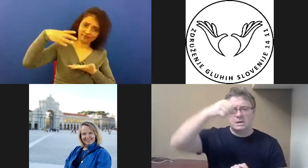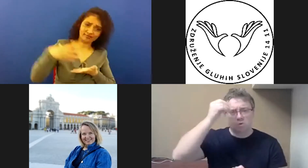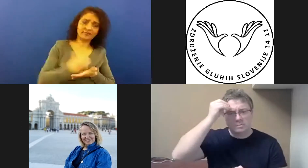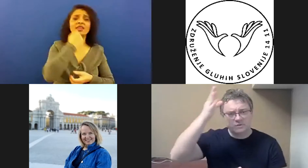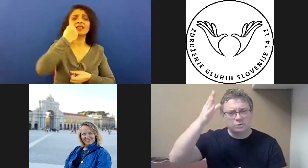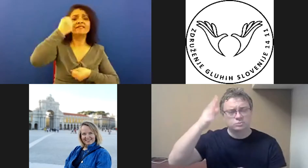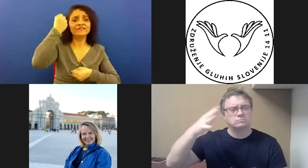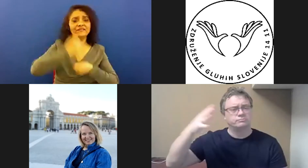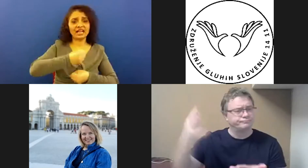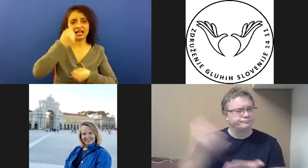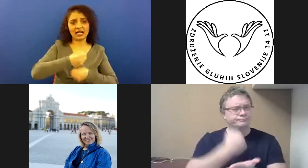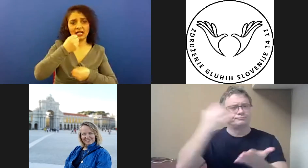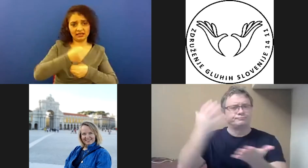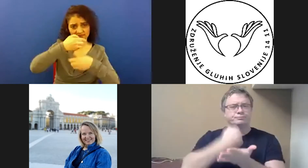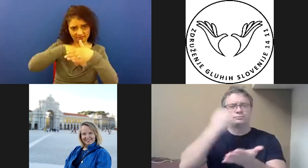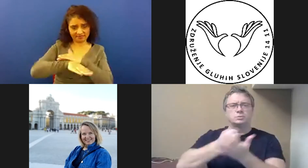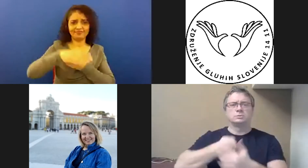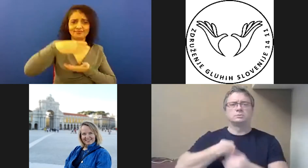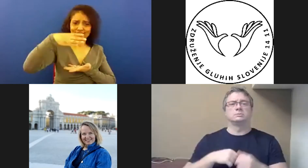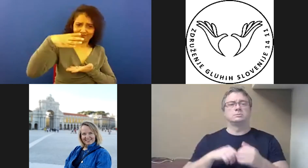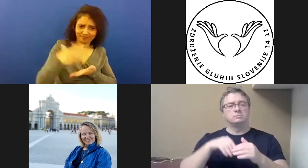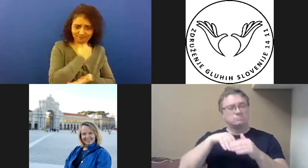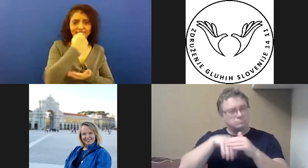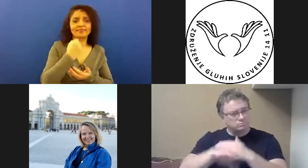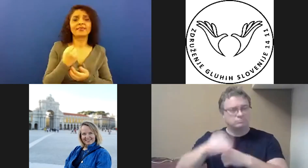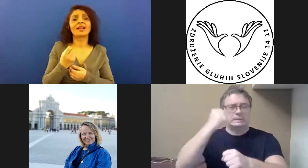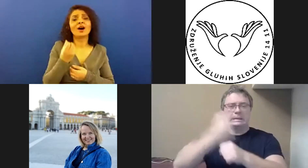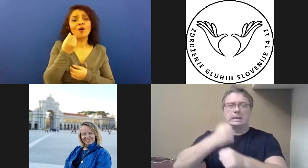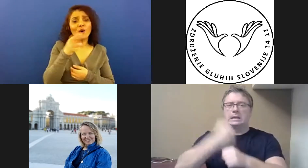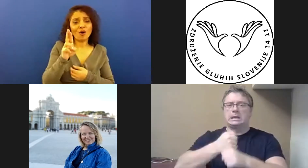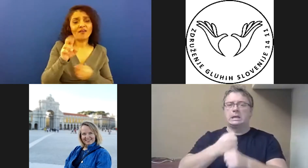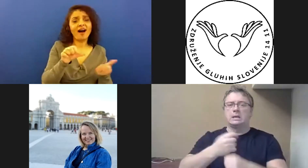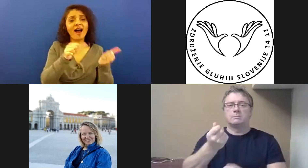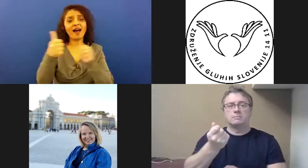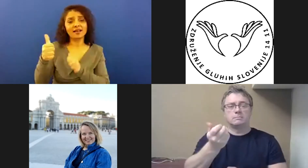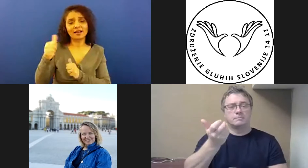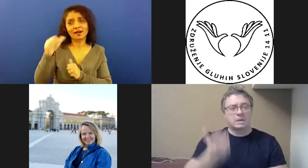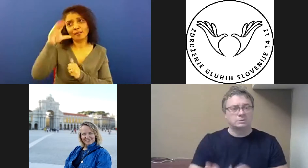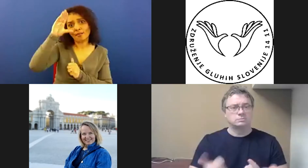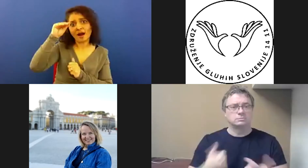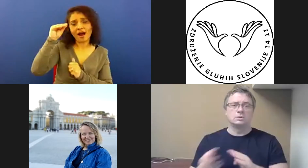Learn to read and write. Get your diplomas. Find work.